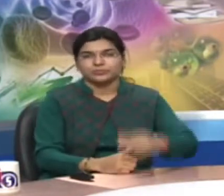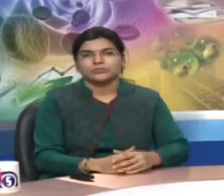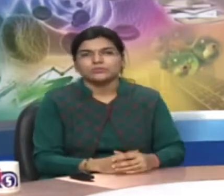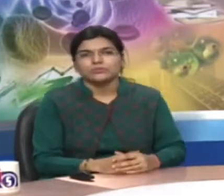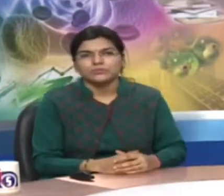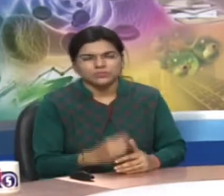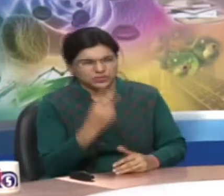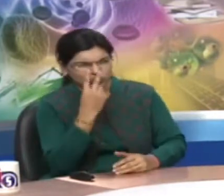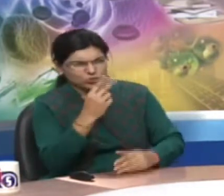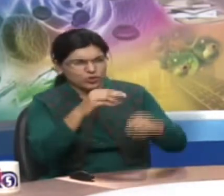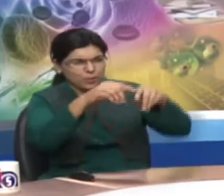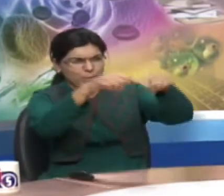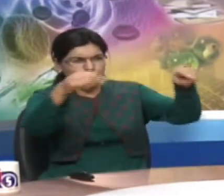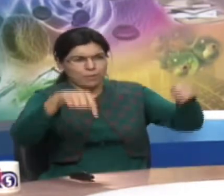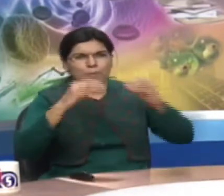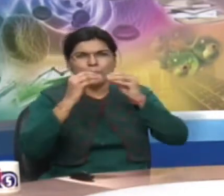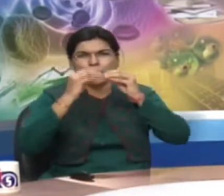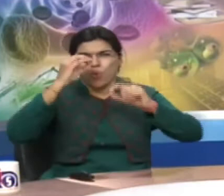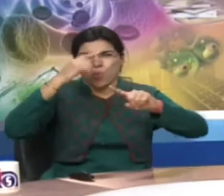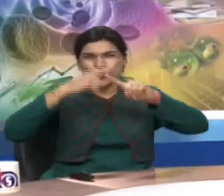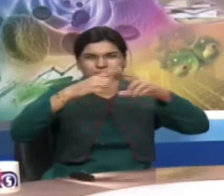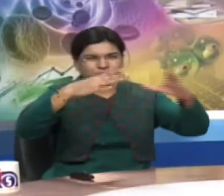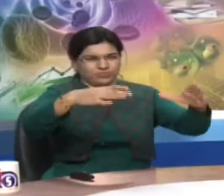Third question is, what is in the box?